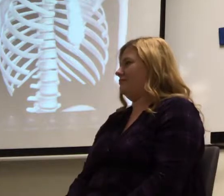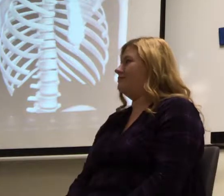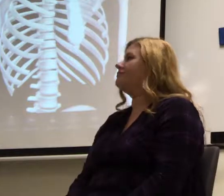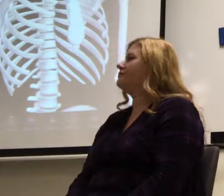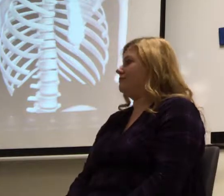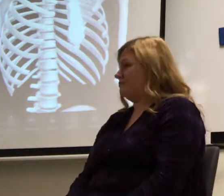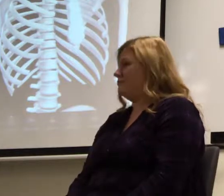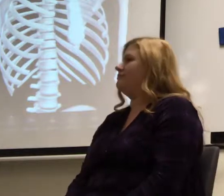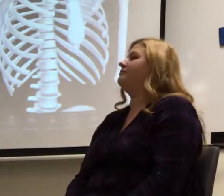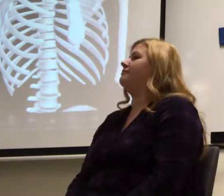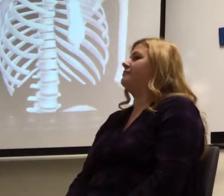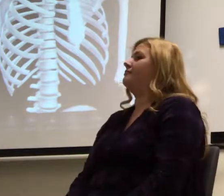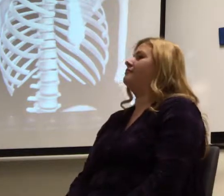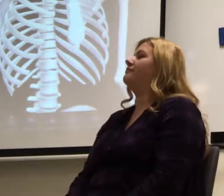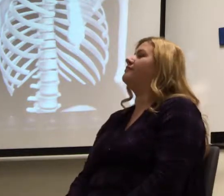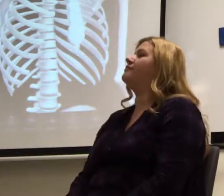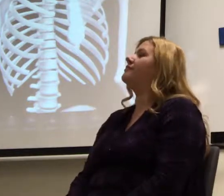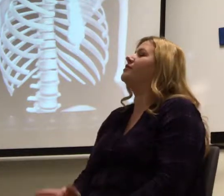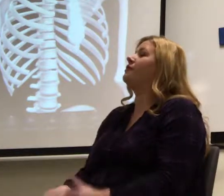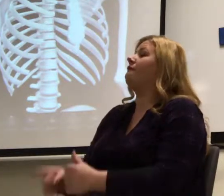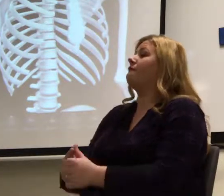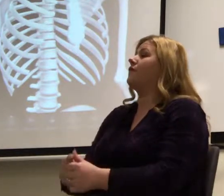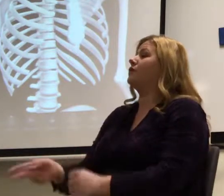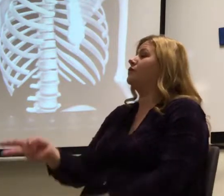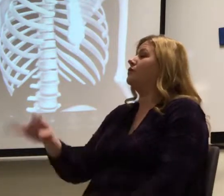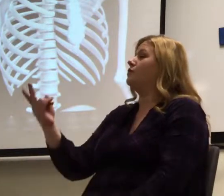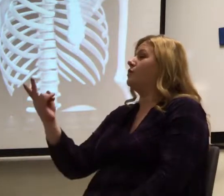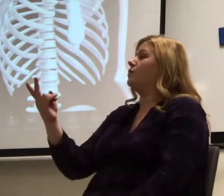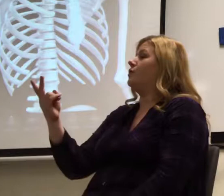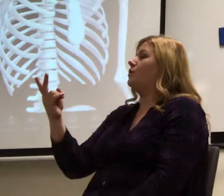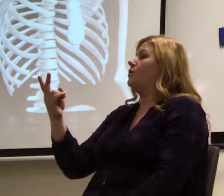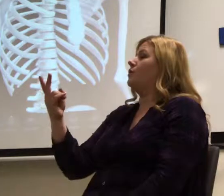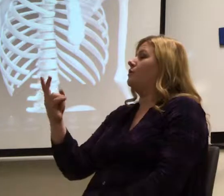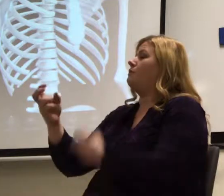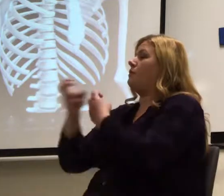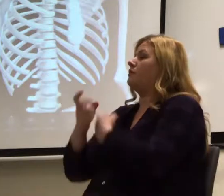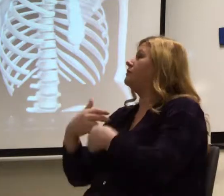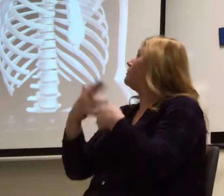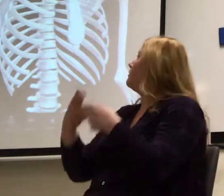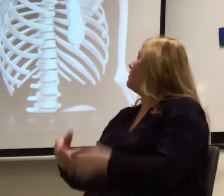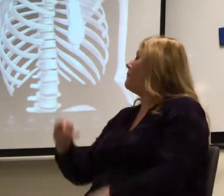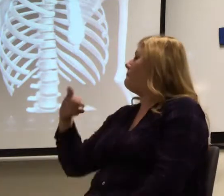the first two bones I'll teach are what are called the pectoral girdle.